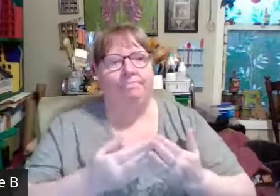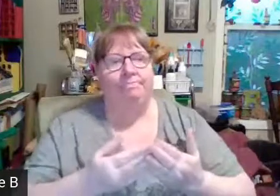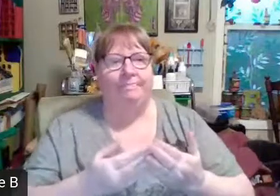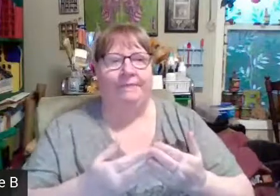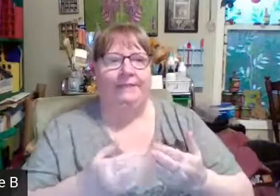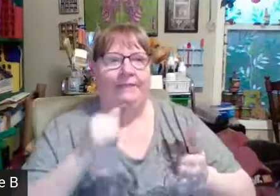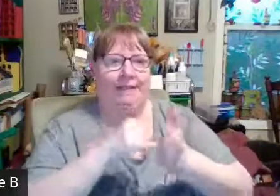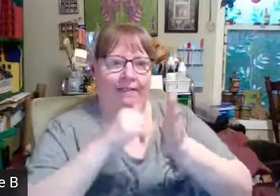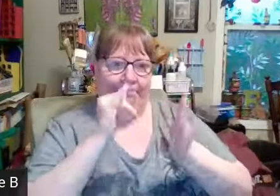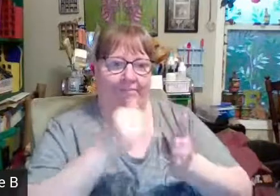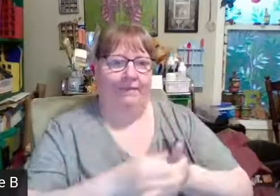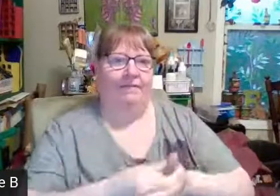Eugene Peter.